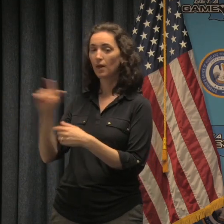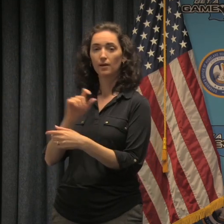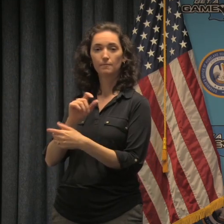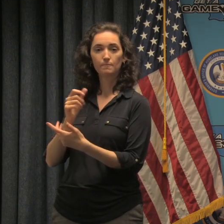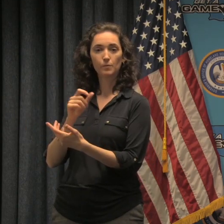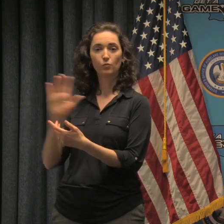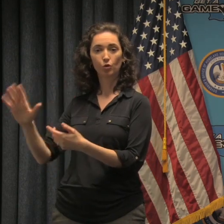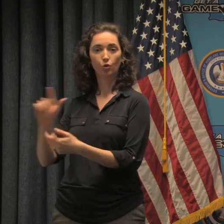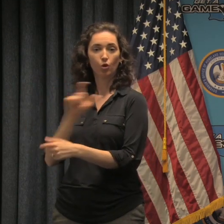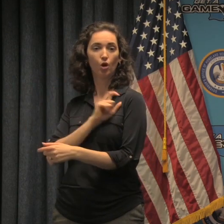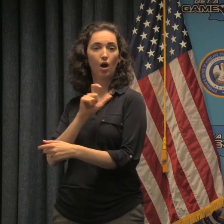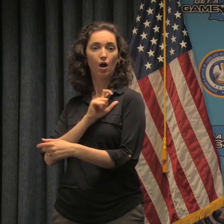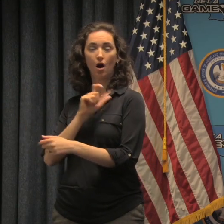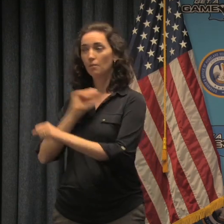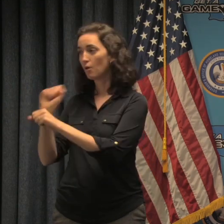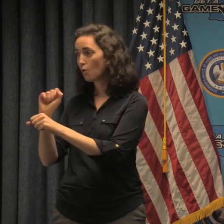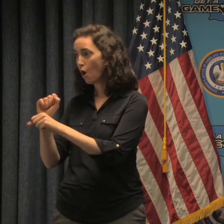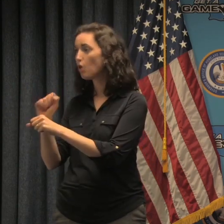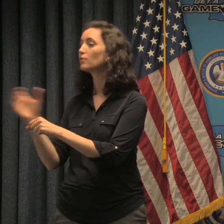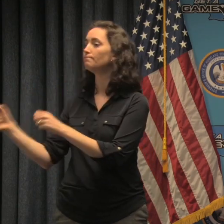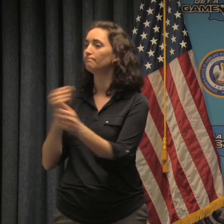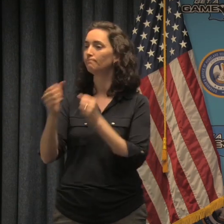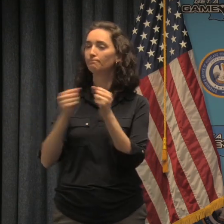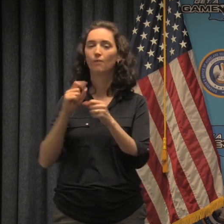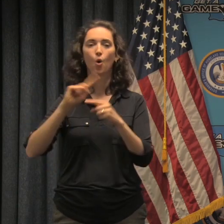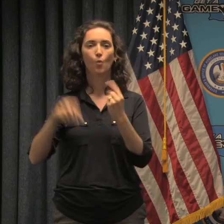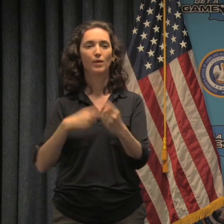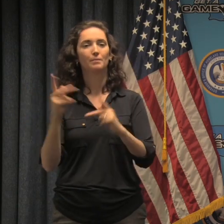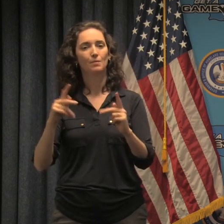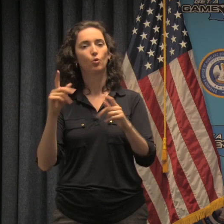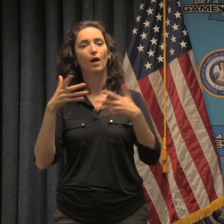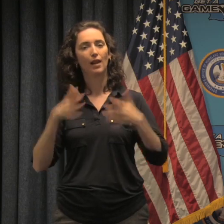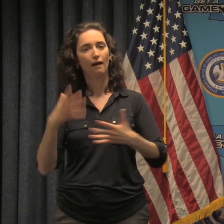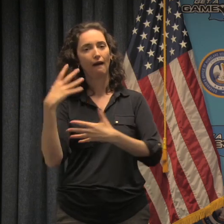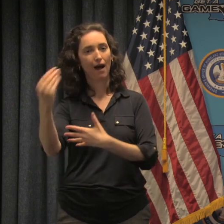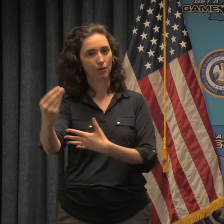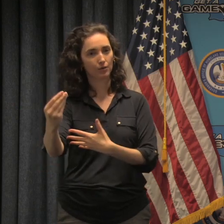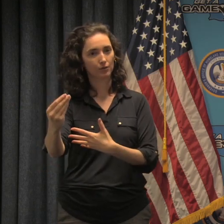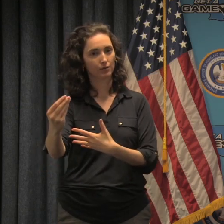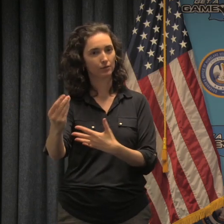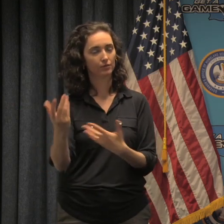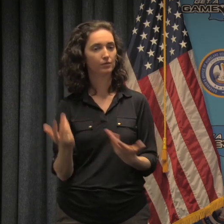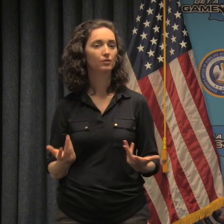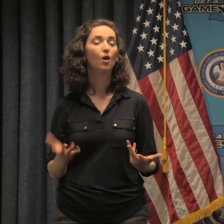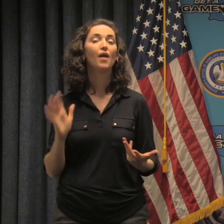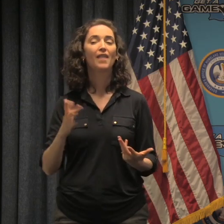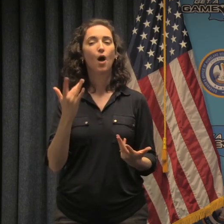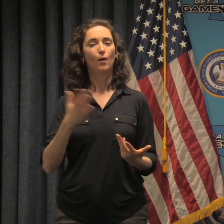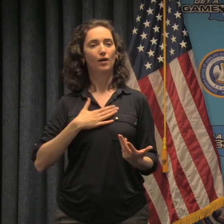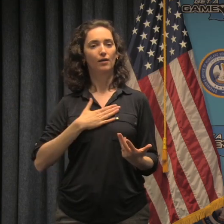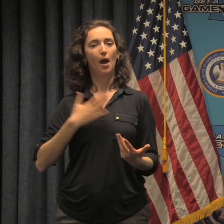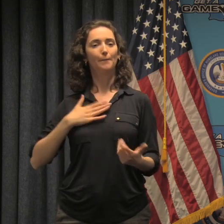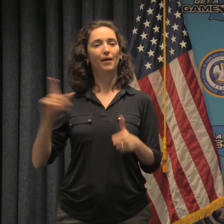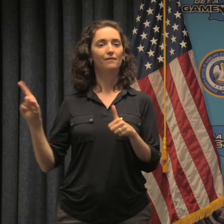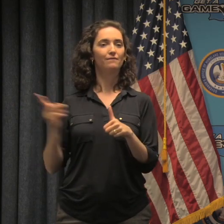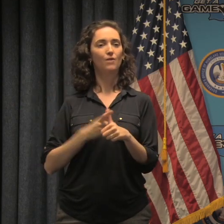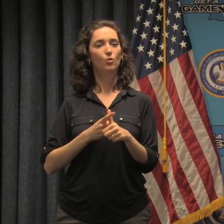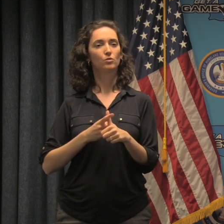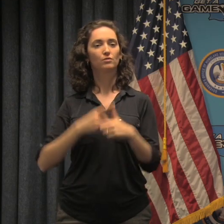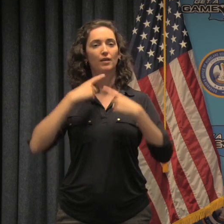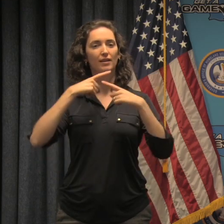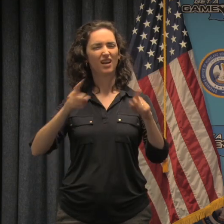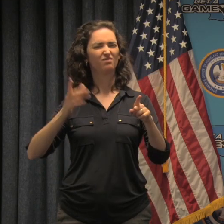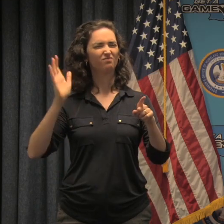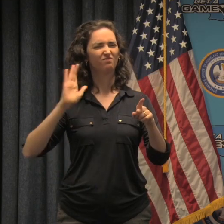deputies and so forth to work during the non-curfew period. That's why in the very first proclamation that I issued,